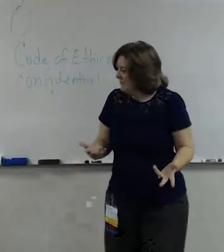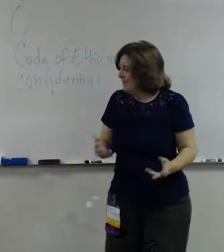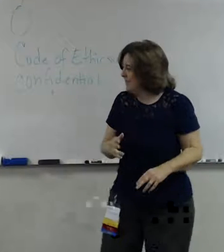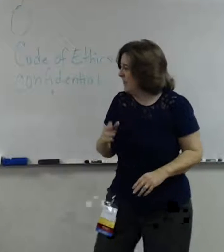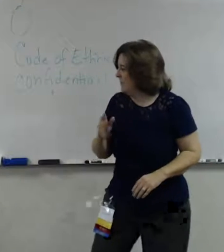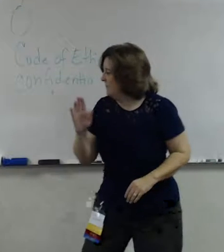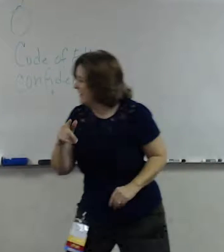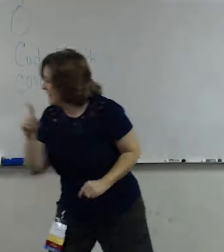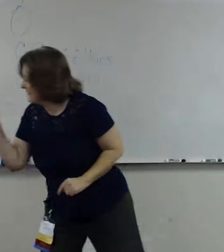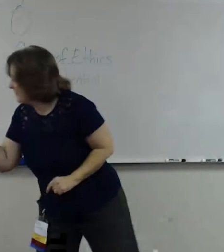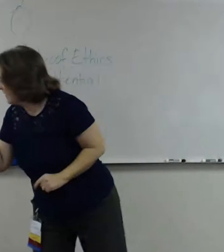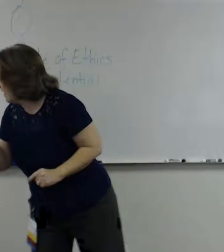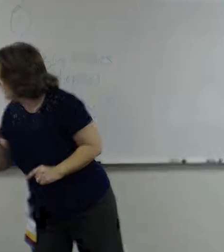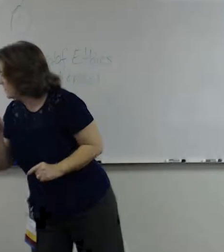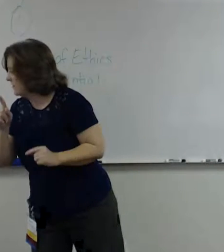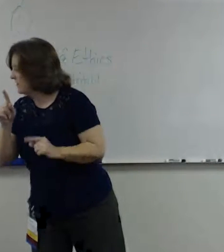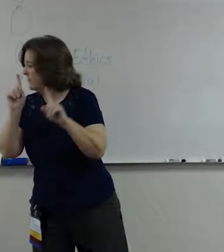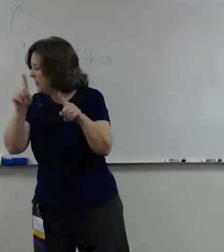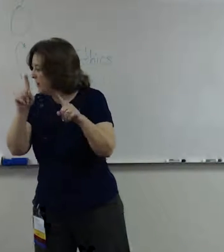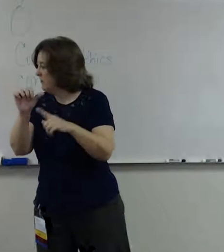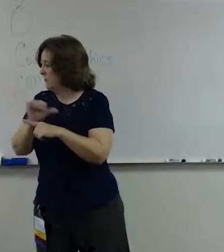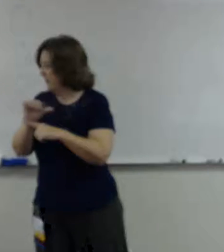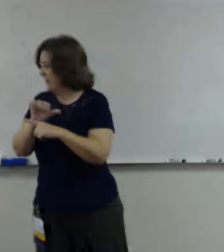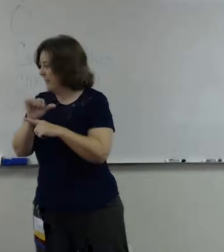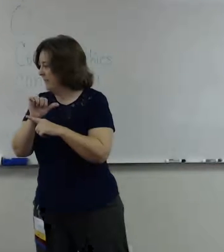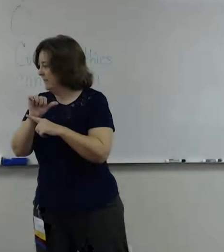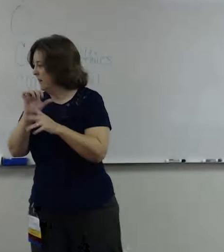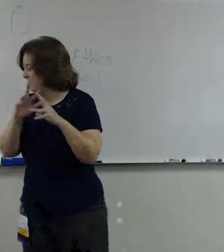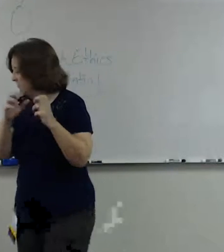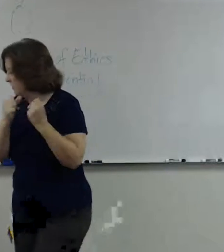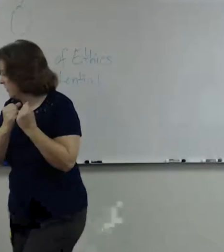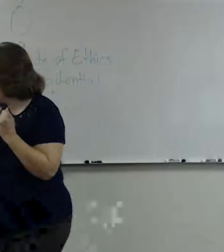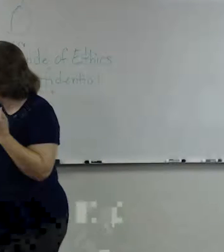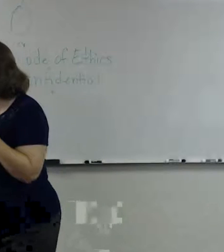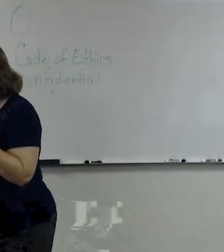So, professional, go to trainings, go to workshops.